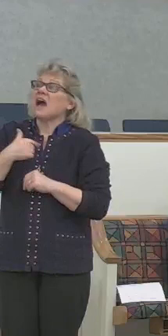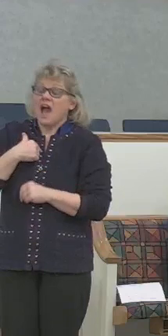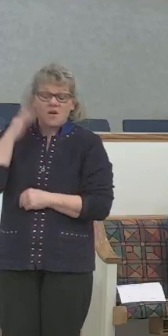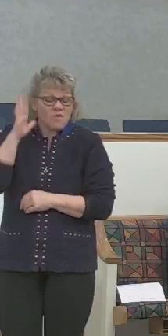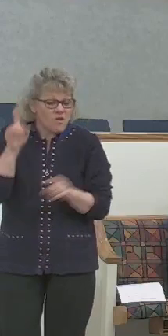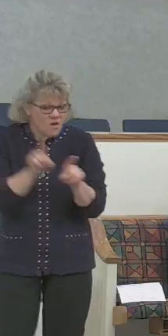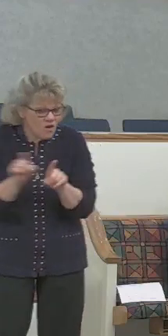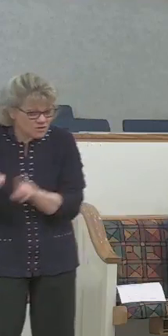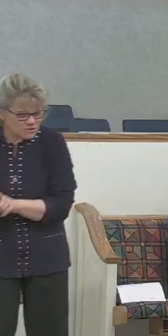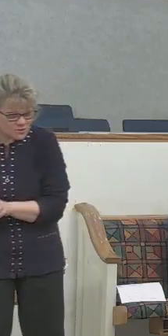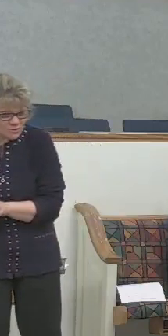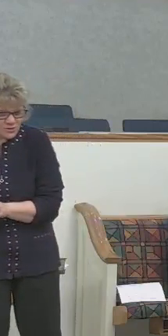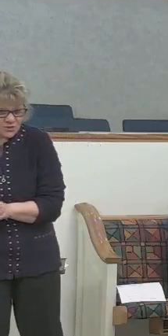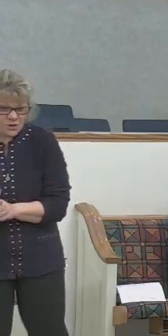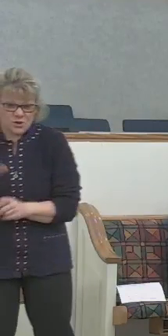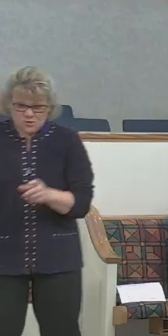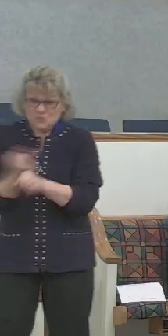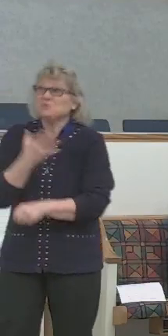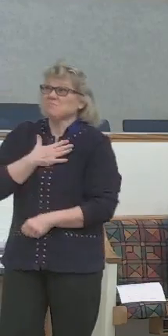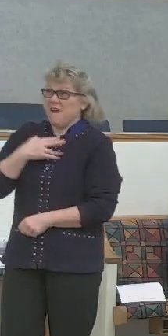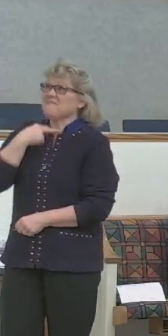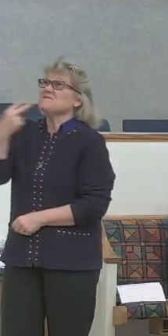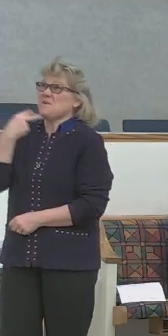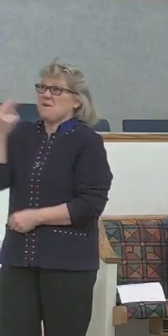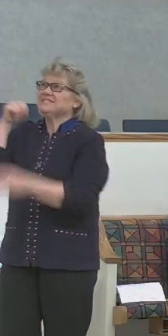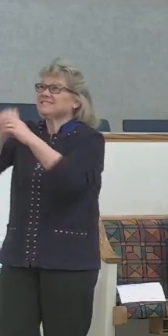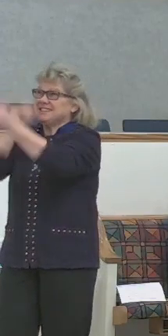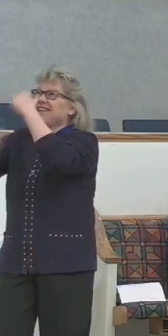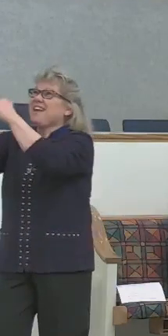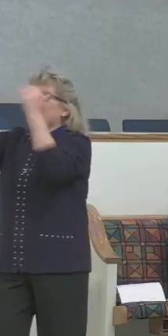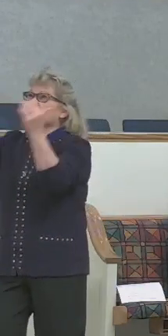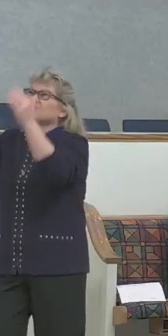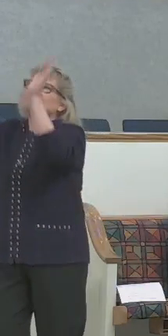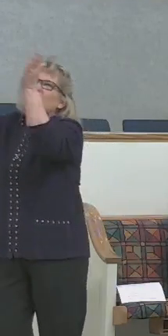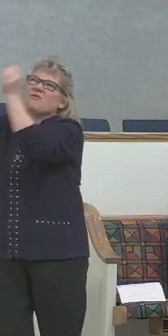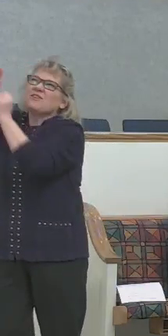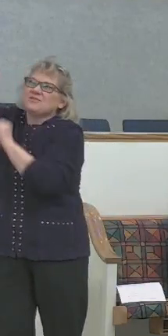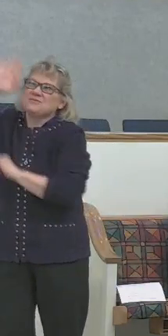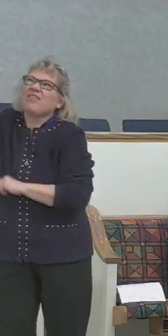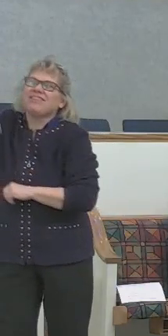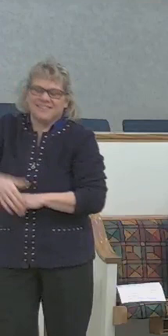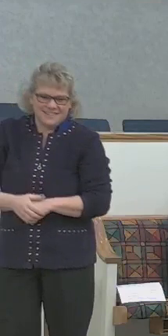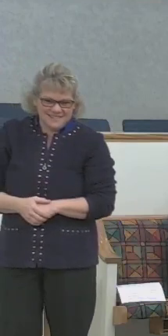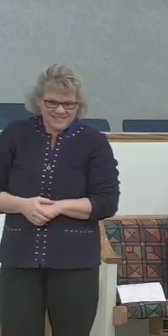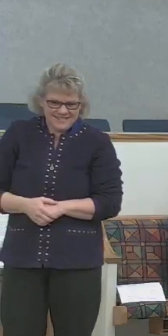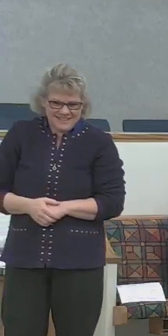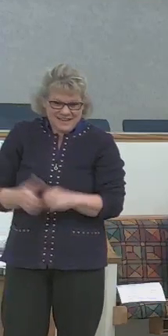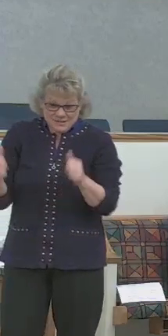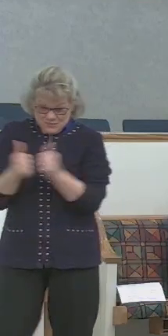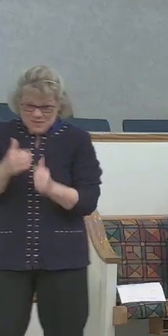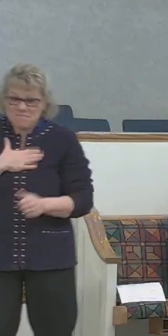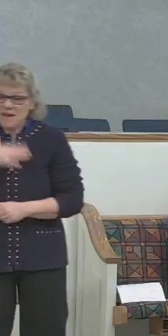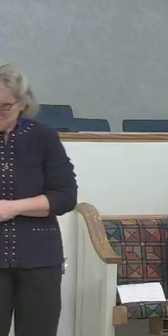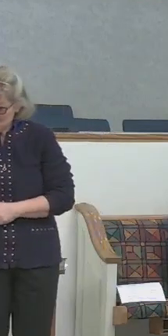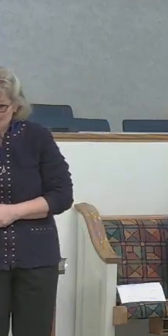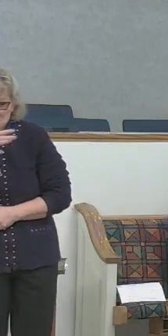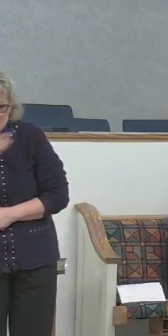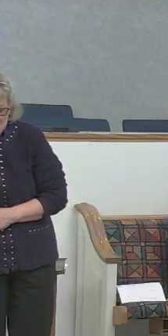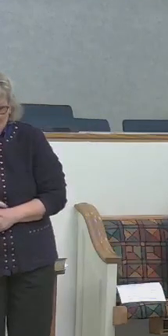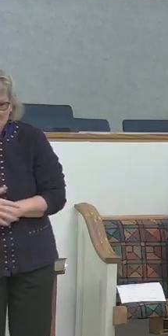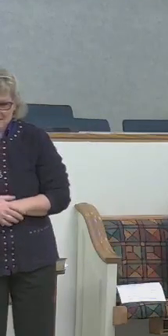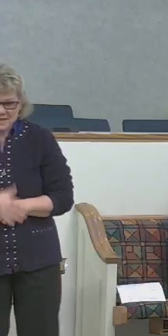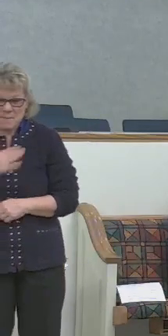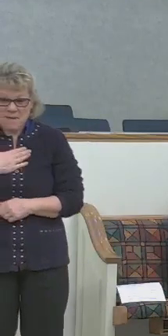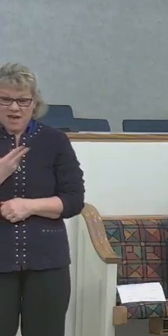also talk with my own voice when I will be in heaven with him. He is with my grandparents and